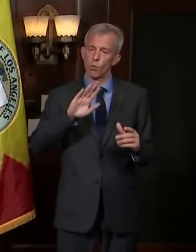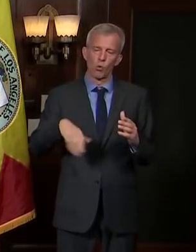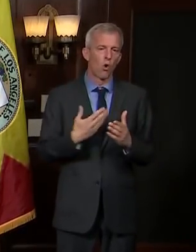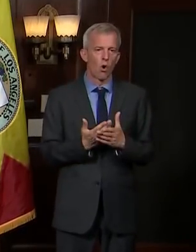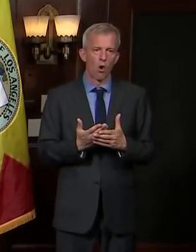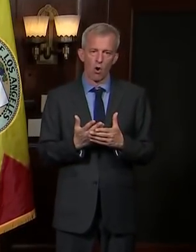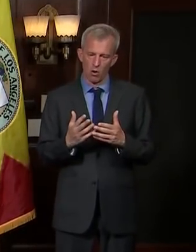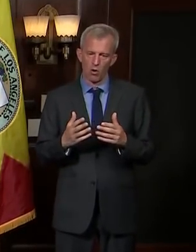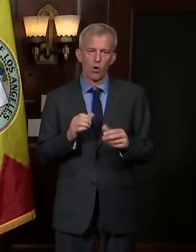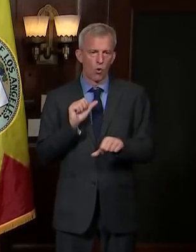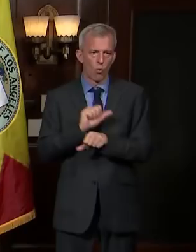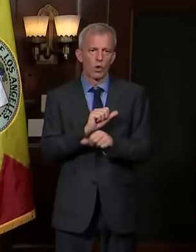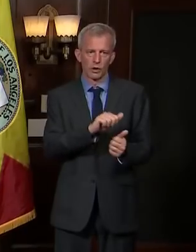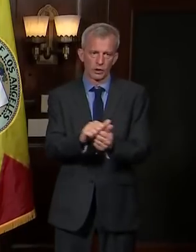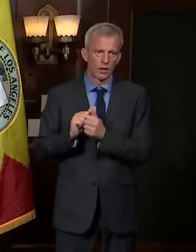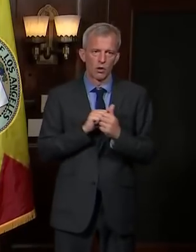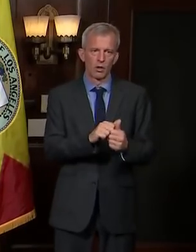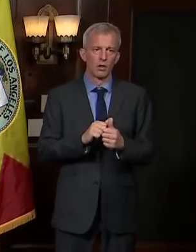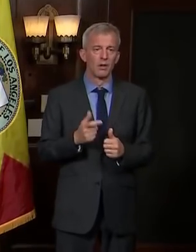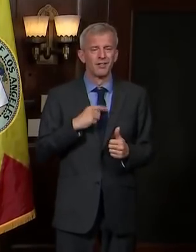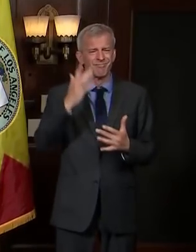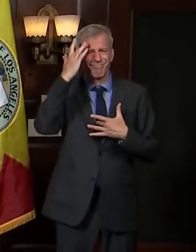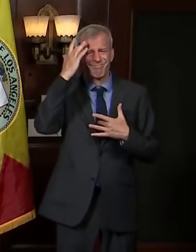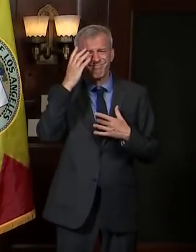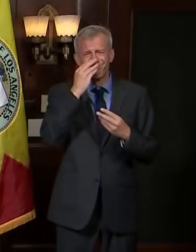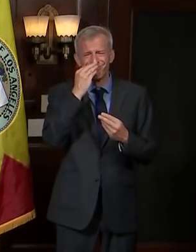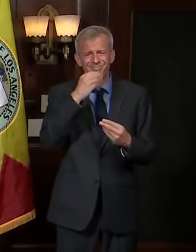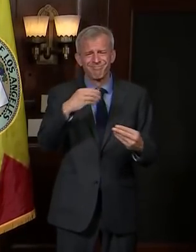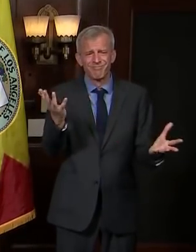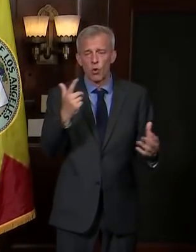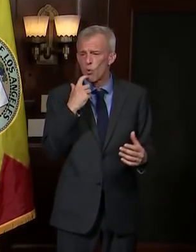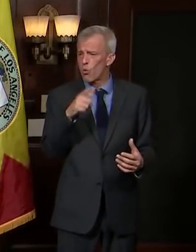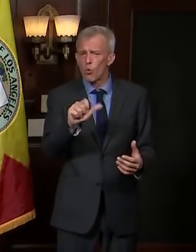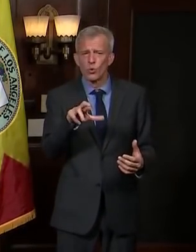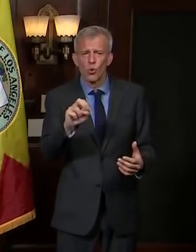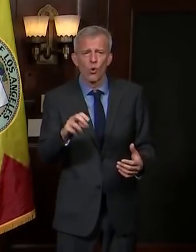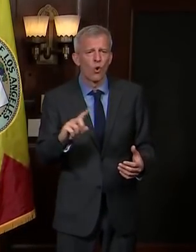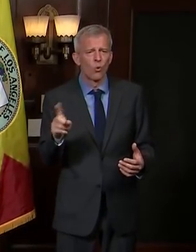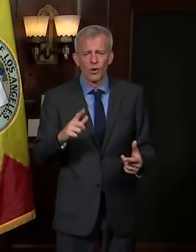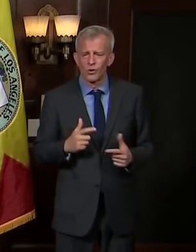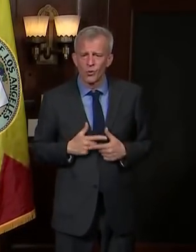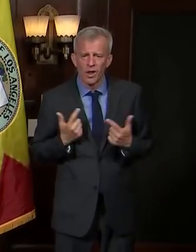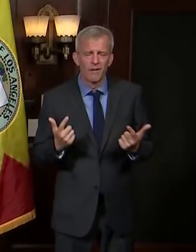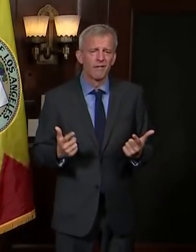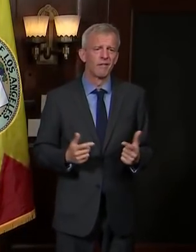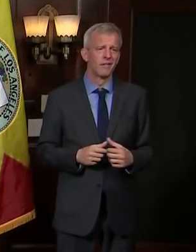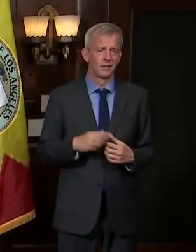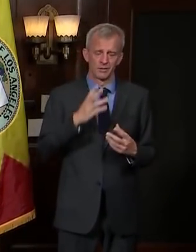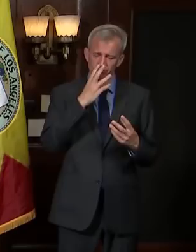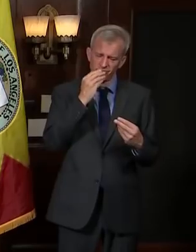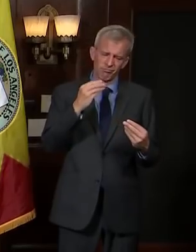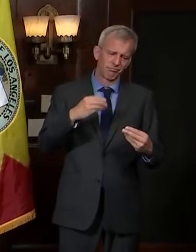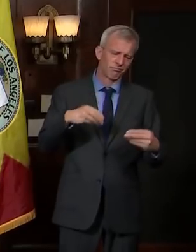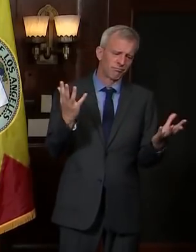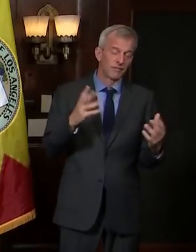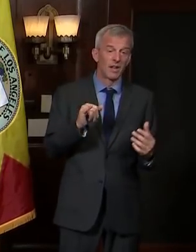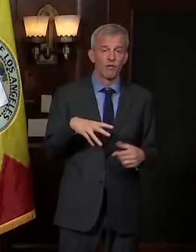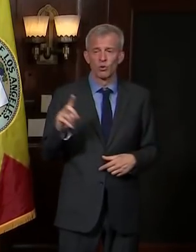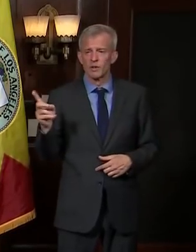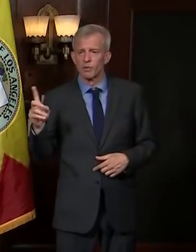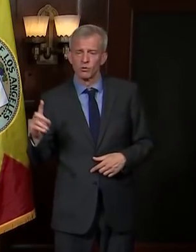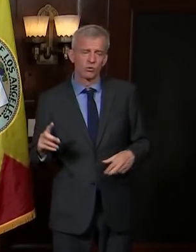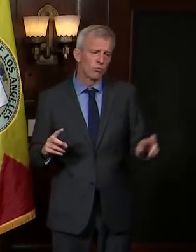board. This virus doesn't care who you are or what zip code you live in. It doesn't care whether you're a Democrat